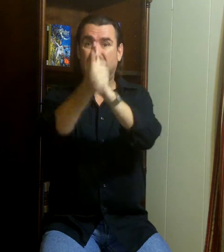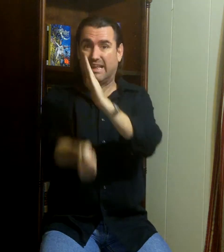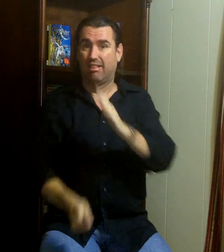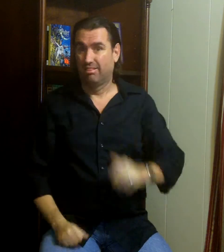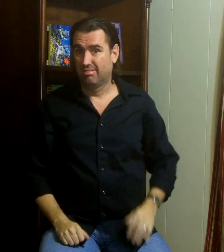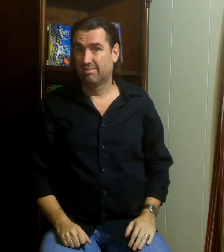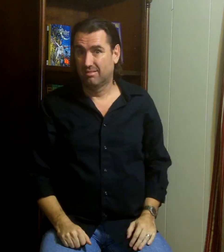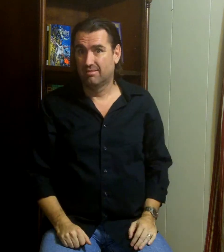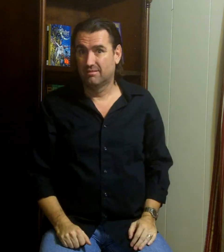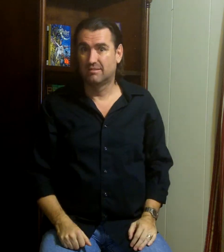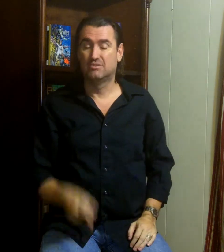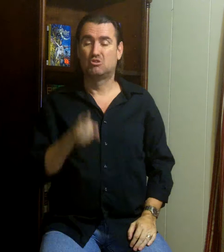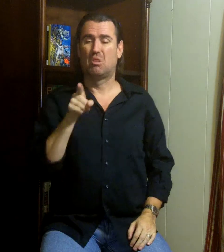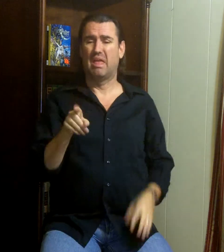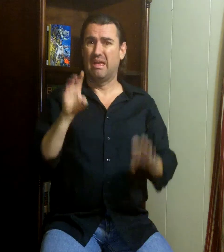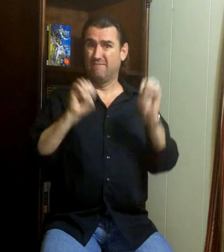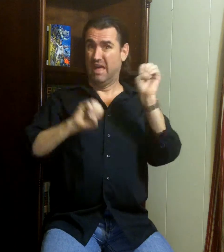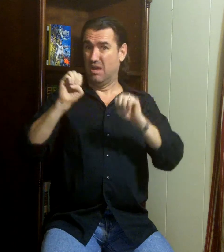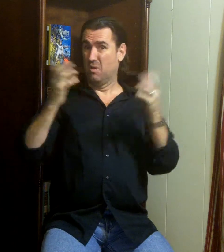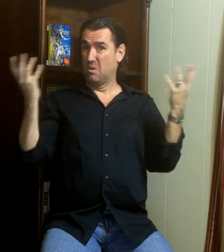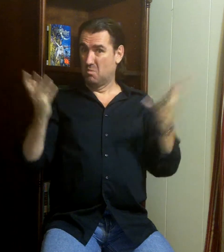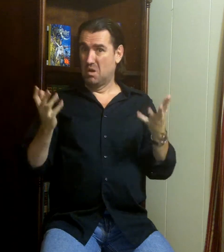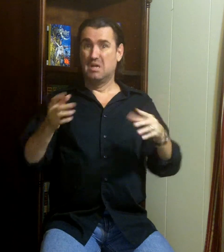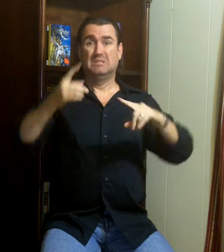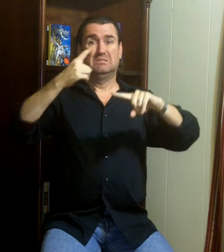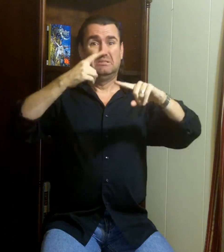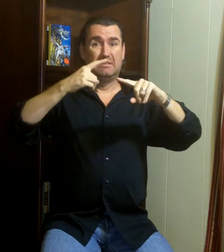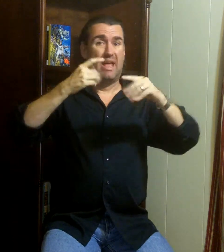on are things that we should be doing every time we